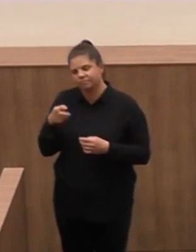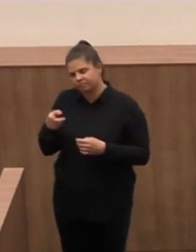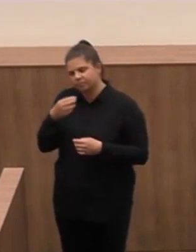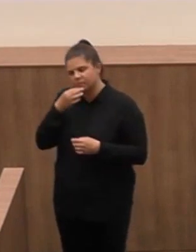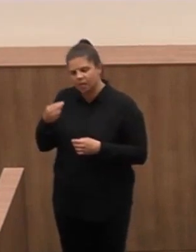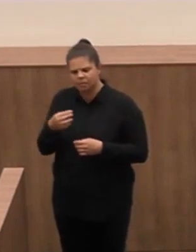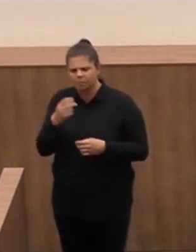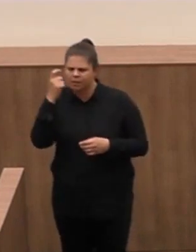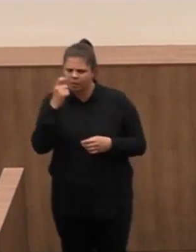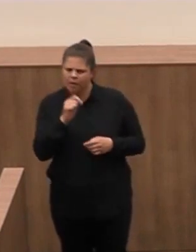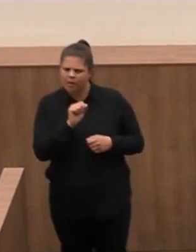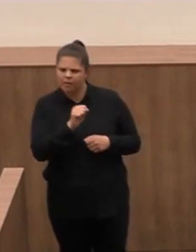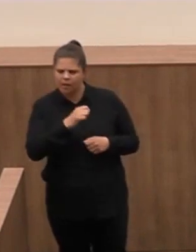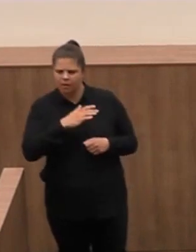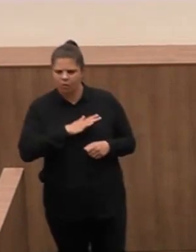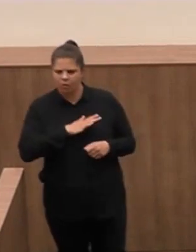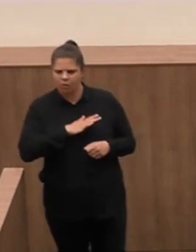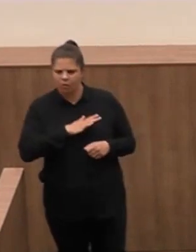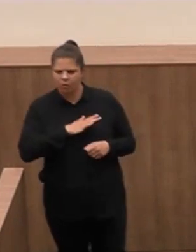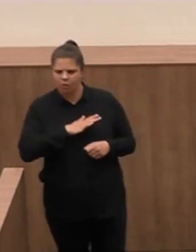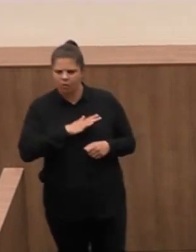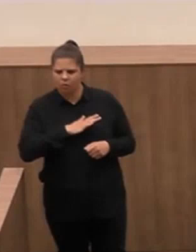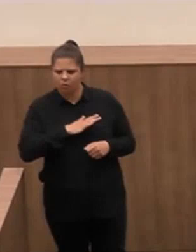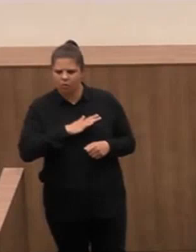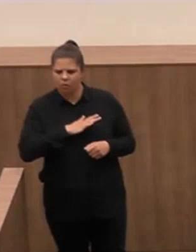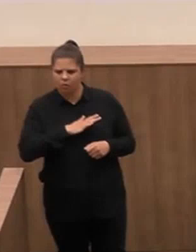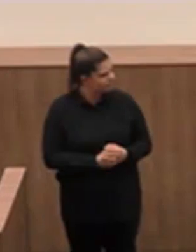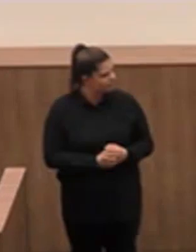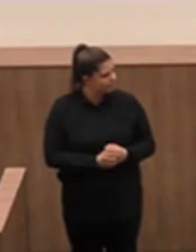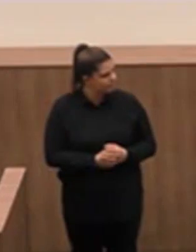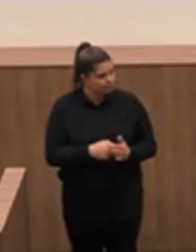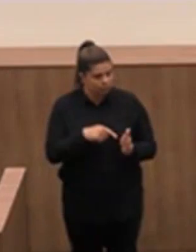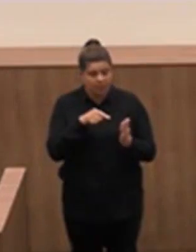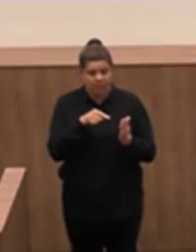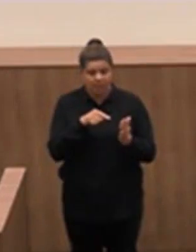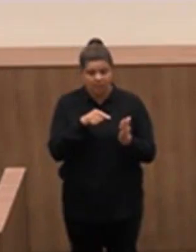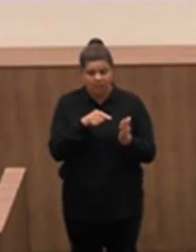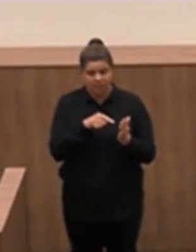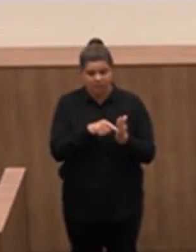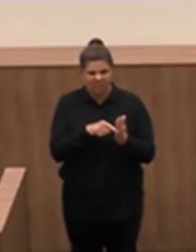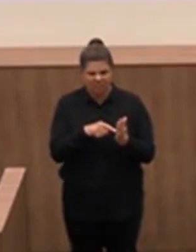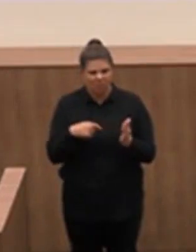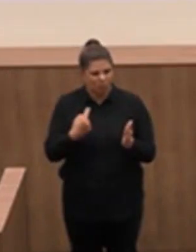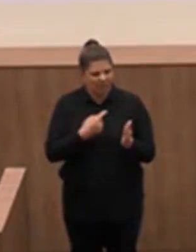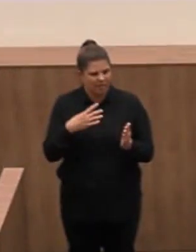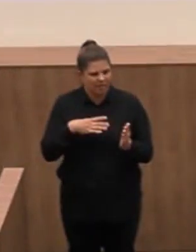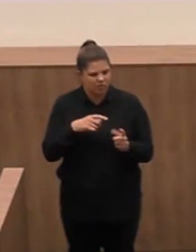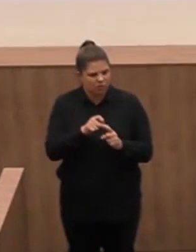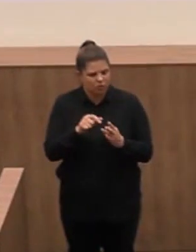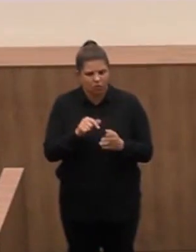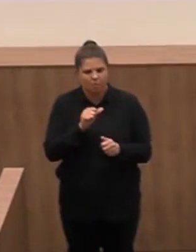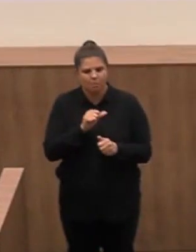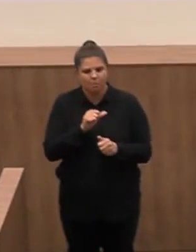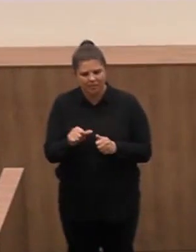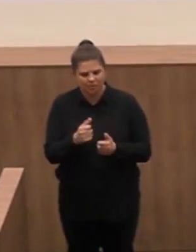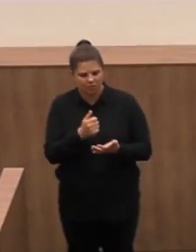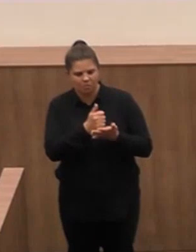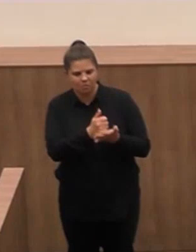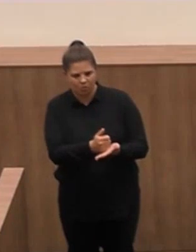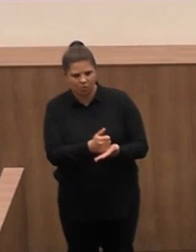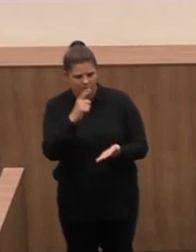of the person, and all of those sorts of things tell us that we really need to be doing everything we can to support people to make